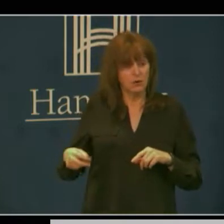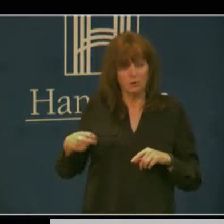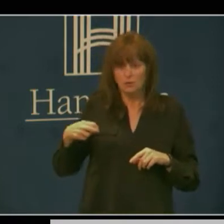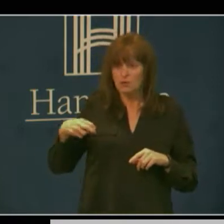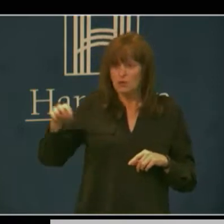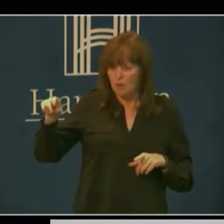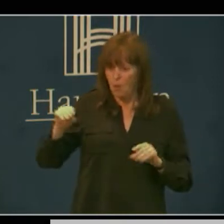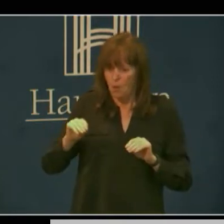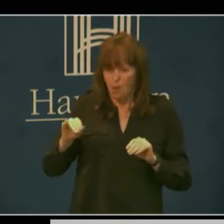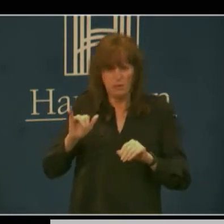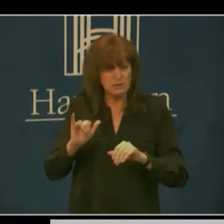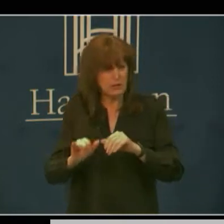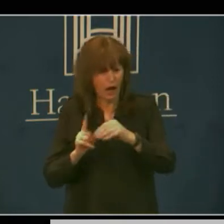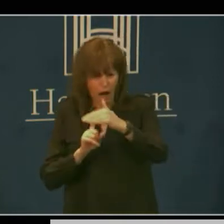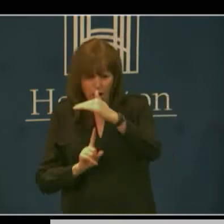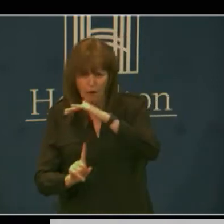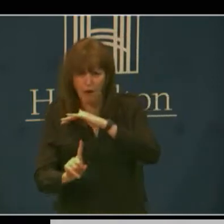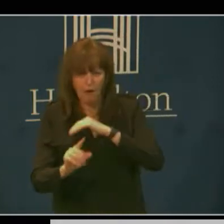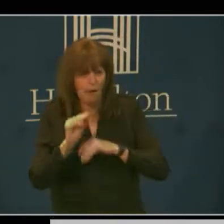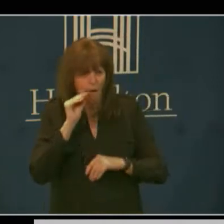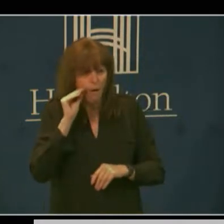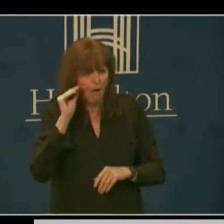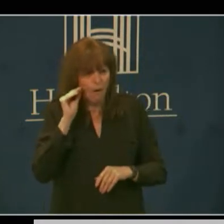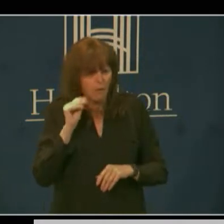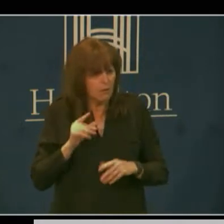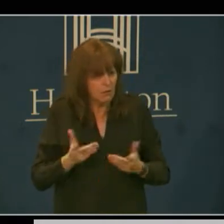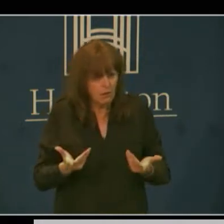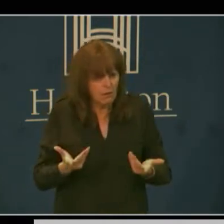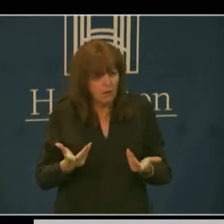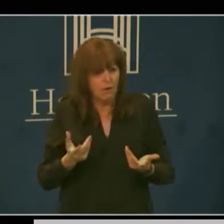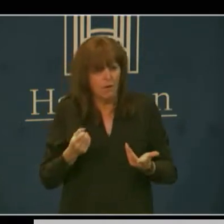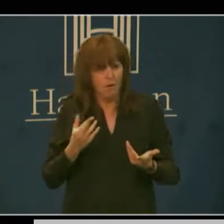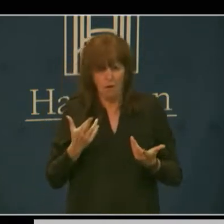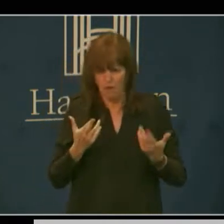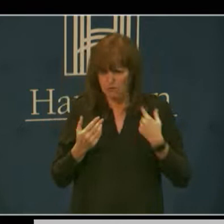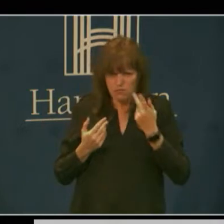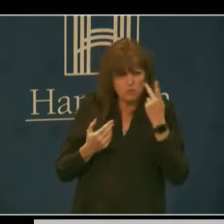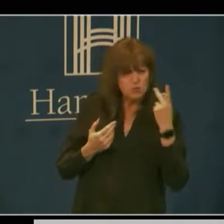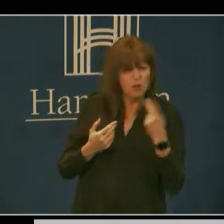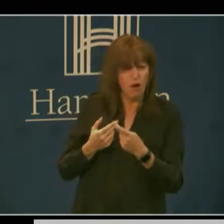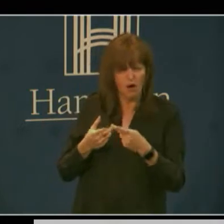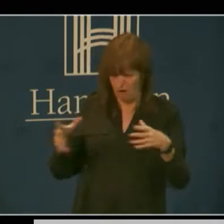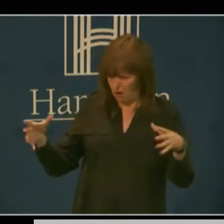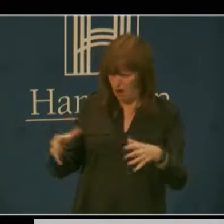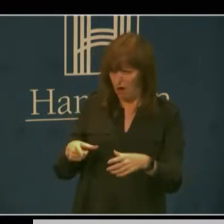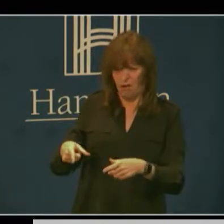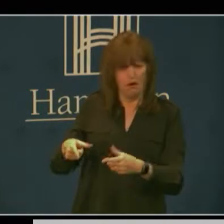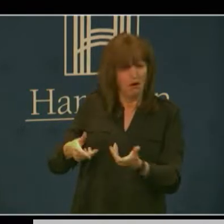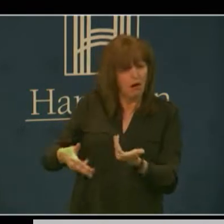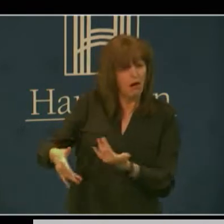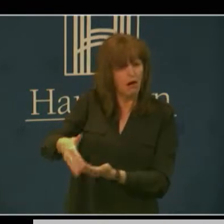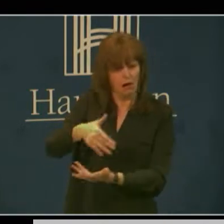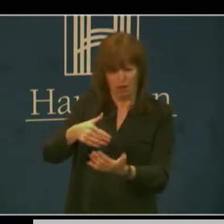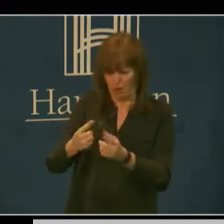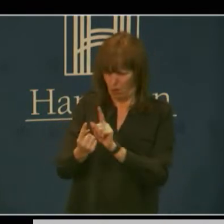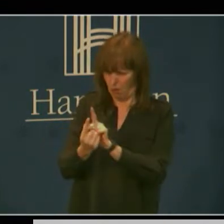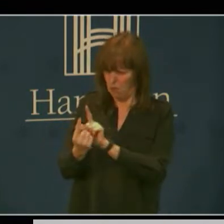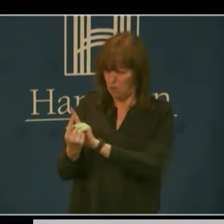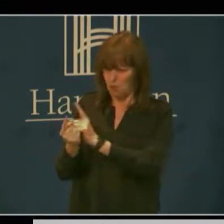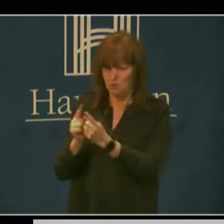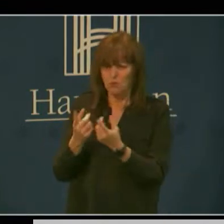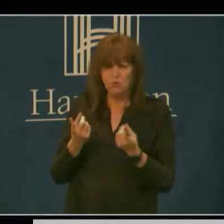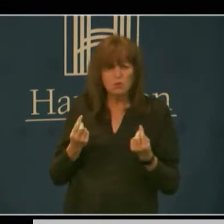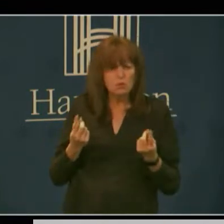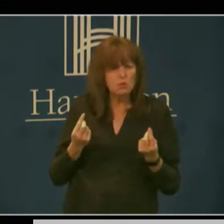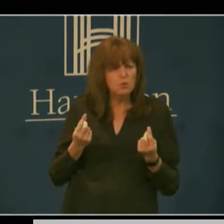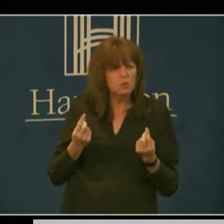Or if they see people out gathering in large groups who are not keeping the appropriate physical distance, what can the city do